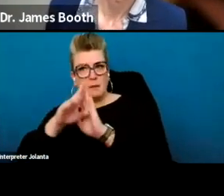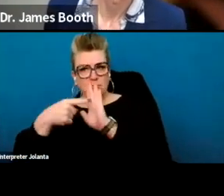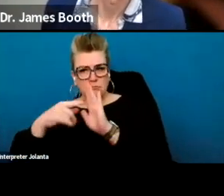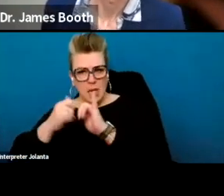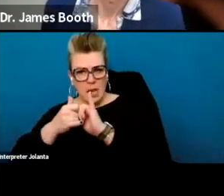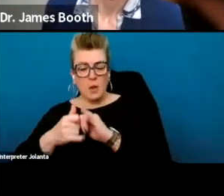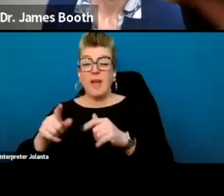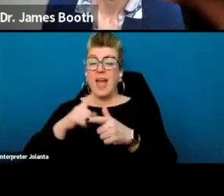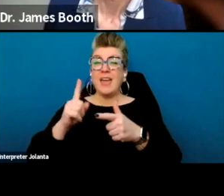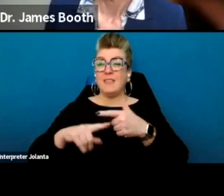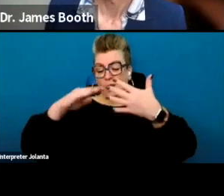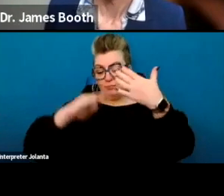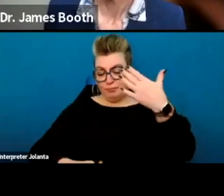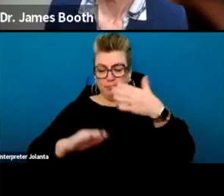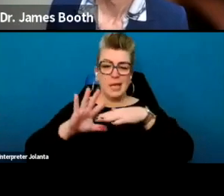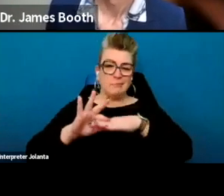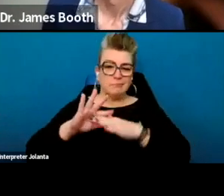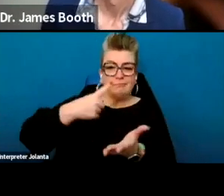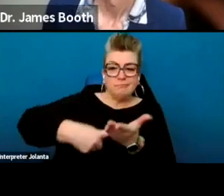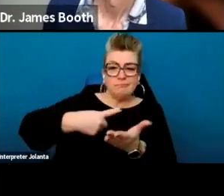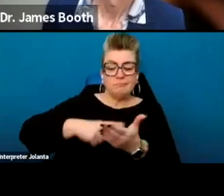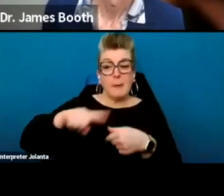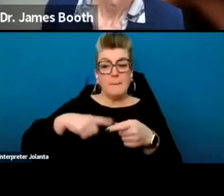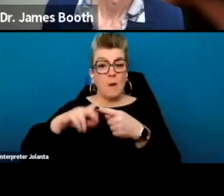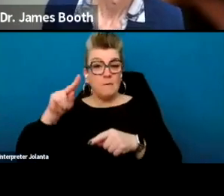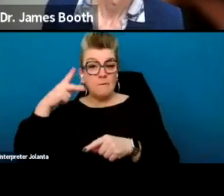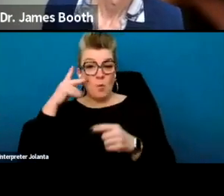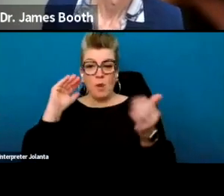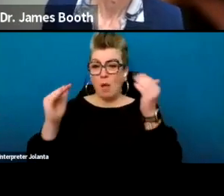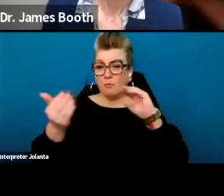will be talking about phonological versus semantic